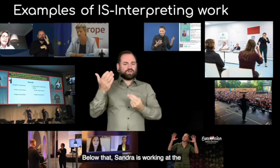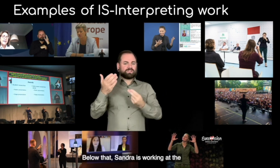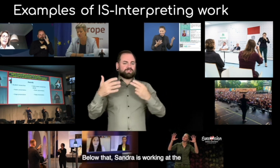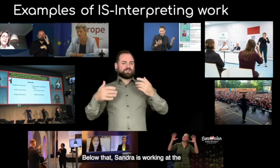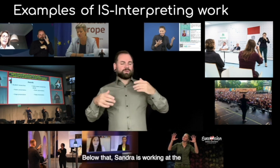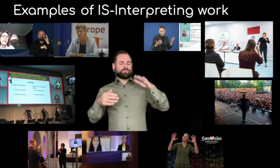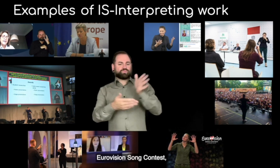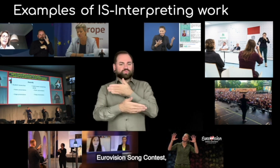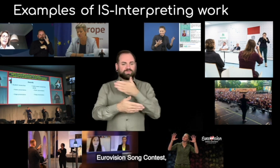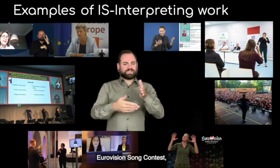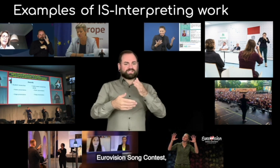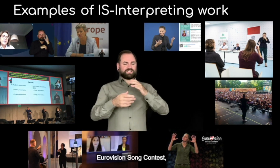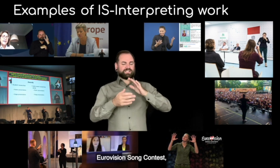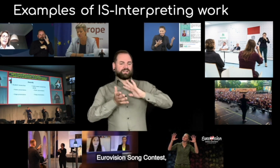at a European level.